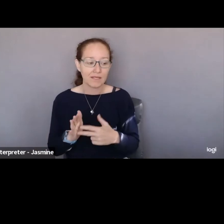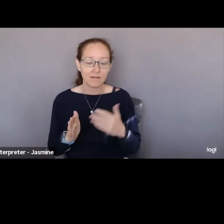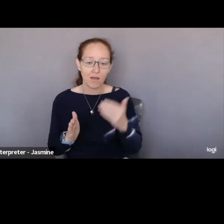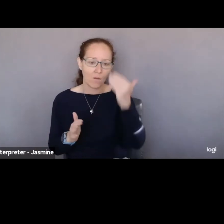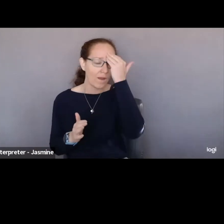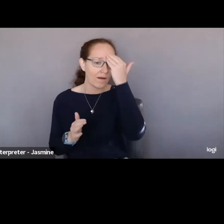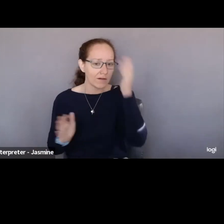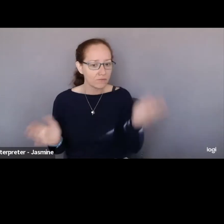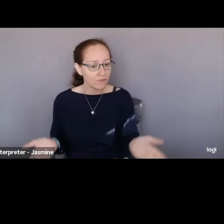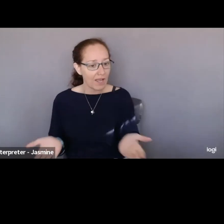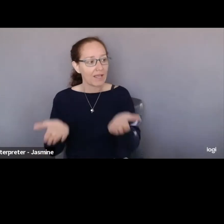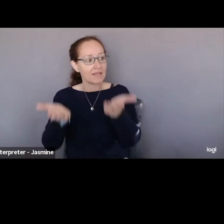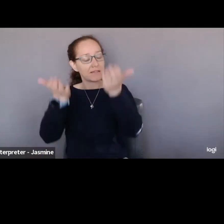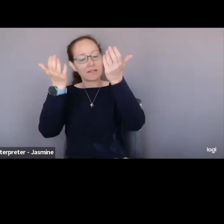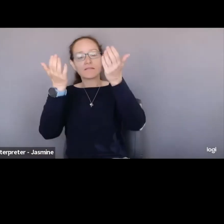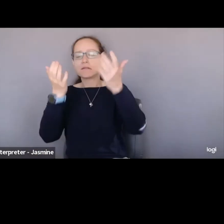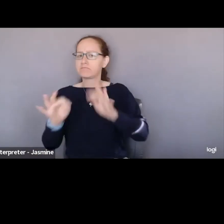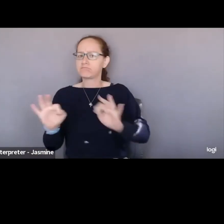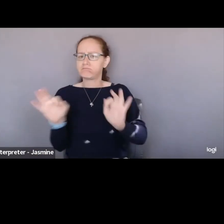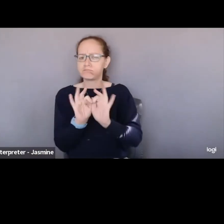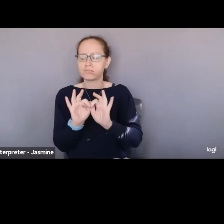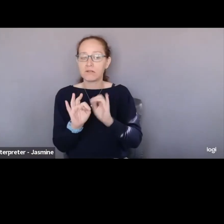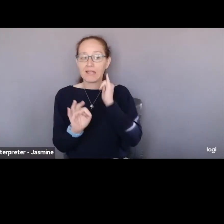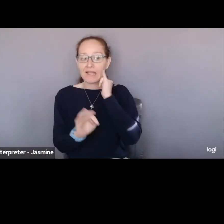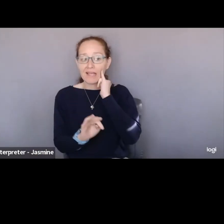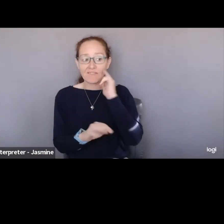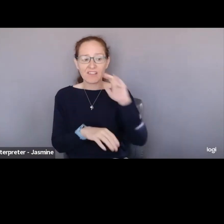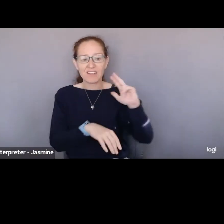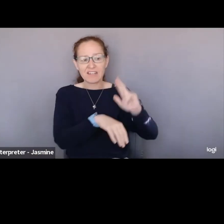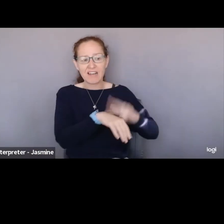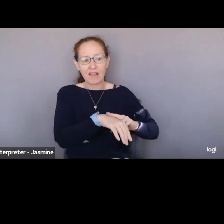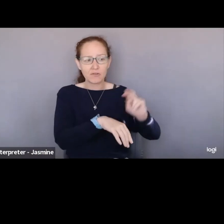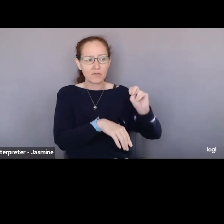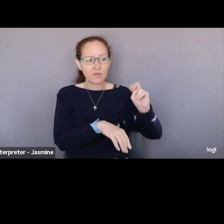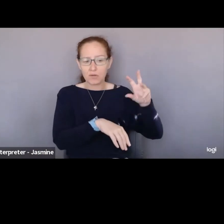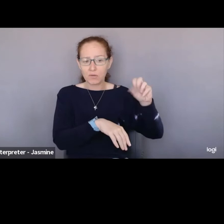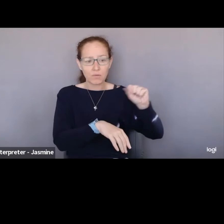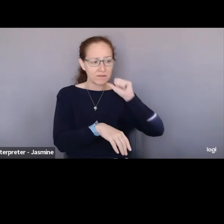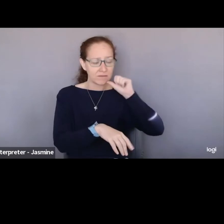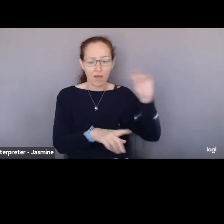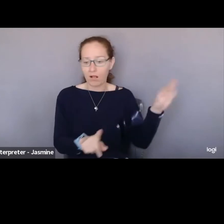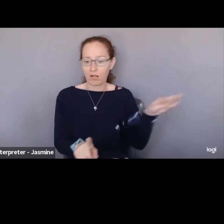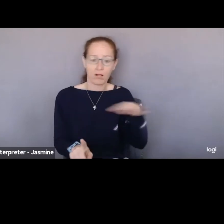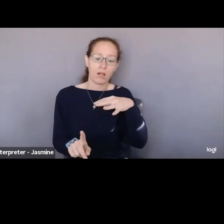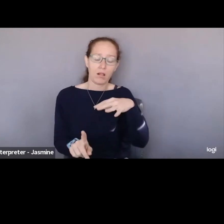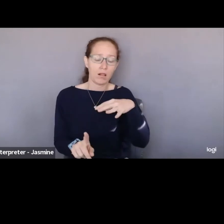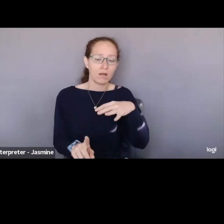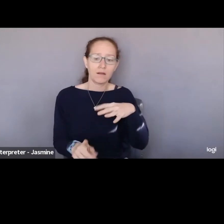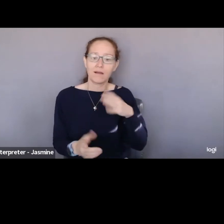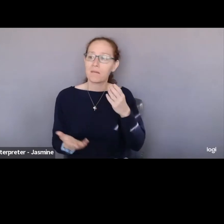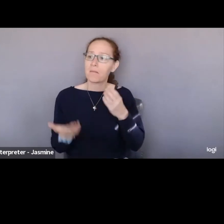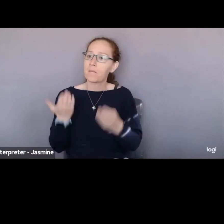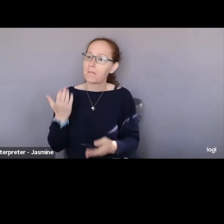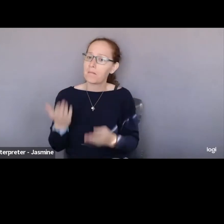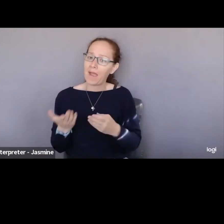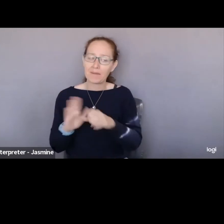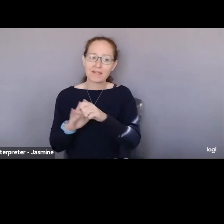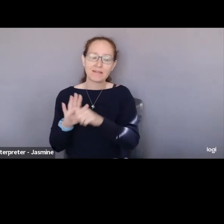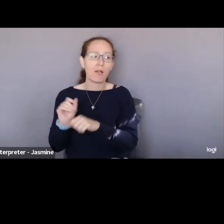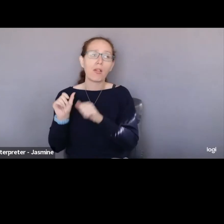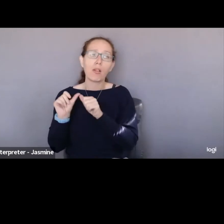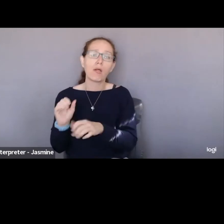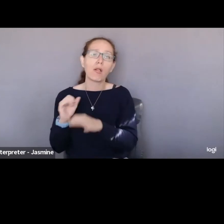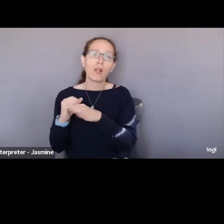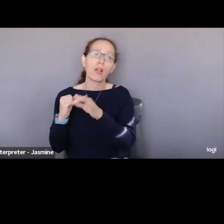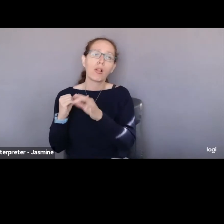been elevated to a national story, we might still be on the 18-year timeline. So I'm kind of retracting that thought right now. Like, we do need to